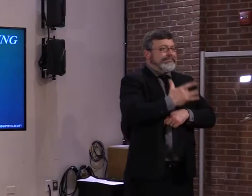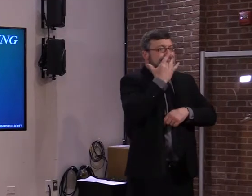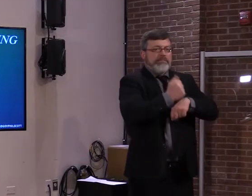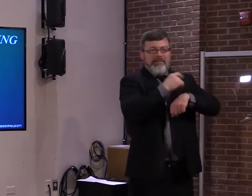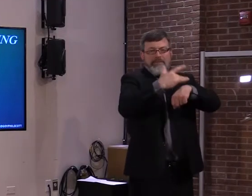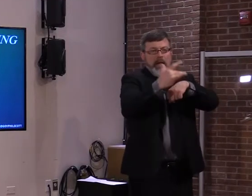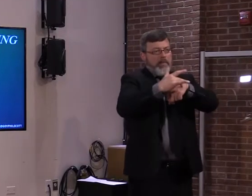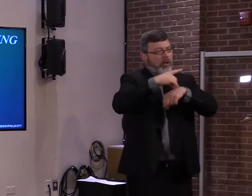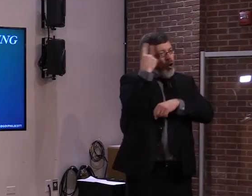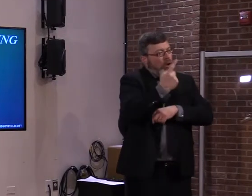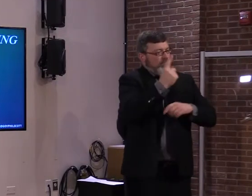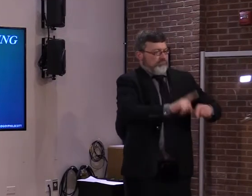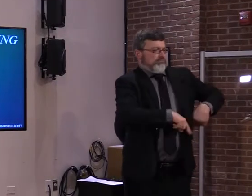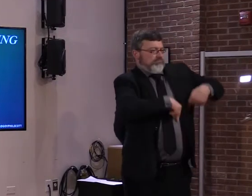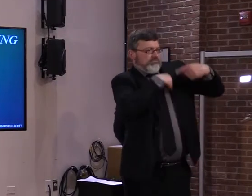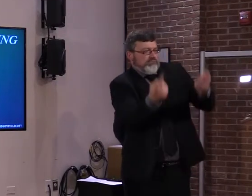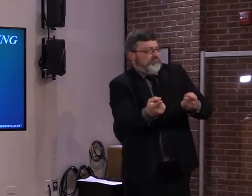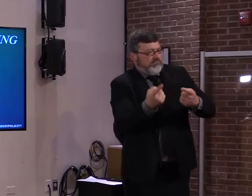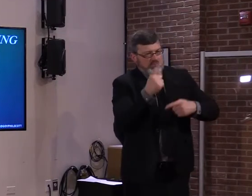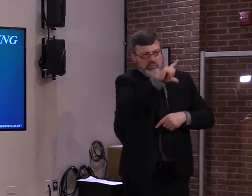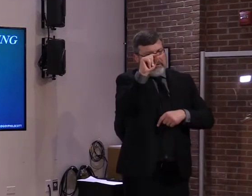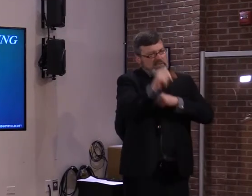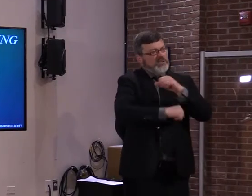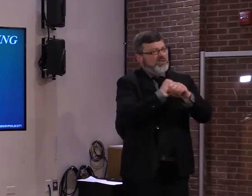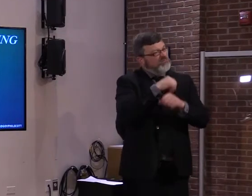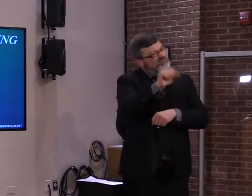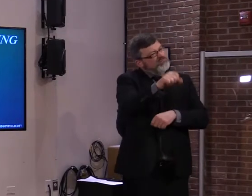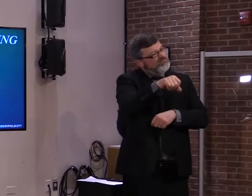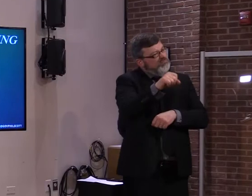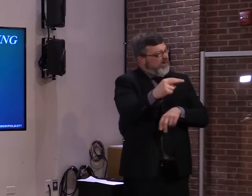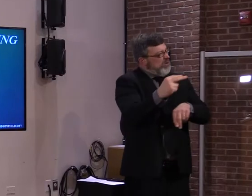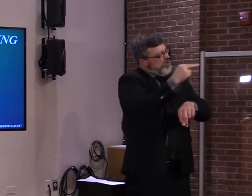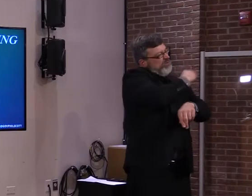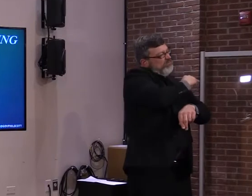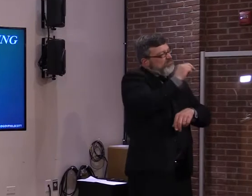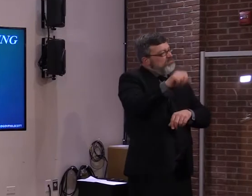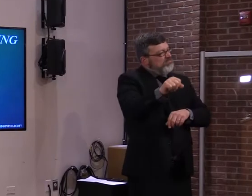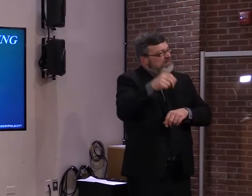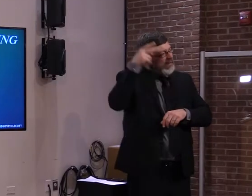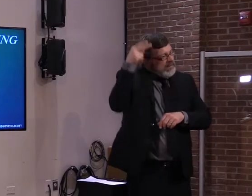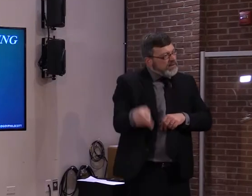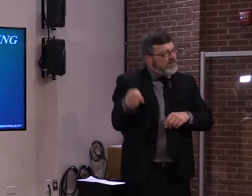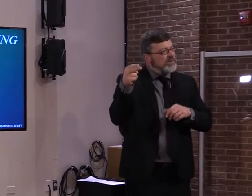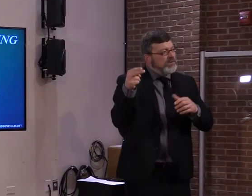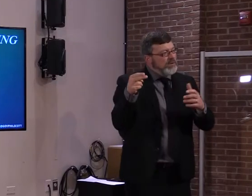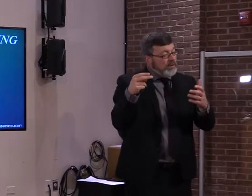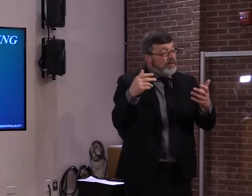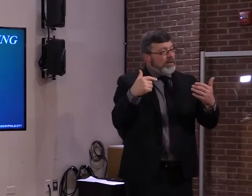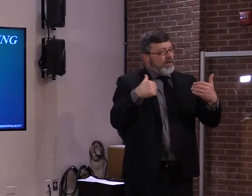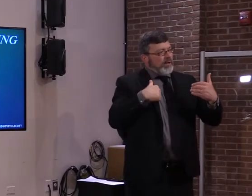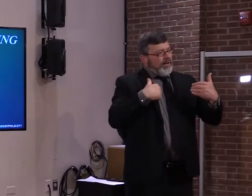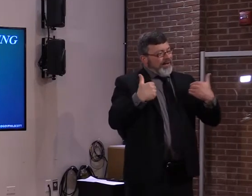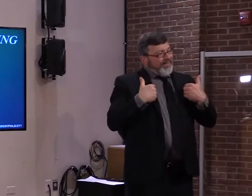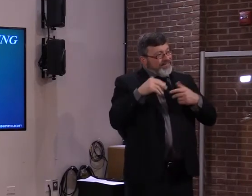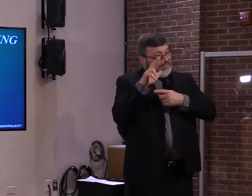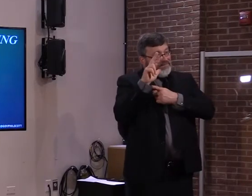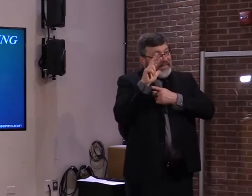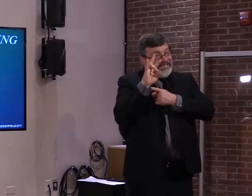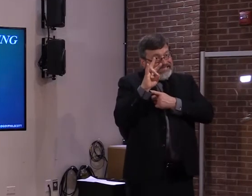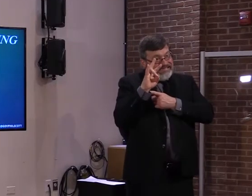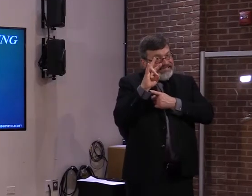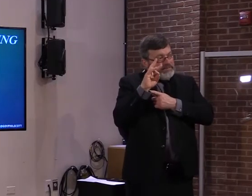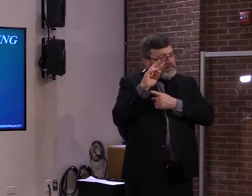million housing bond, which leveraged another $65 million of private assets, making it the single largest investment in housing we've ever